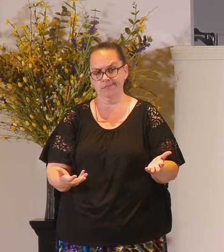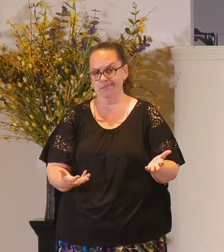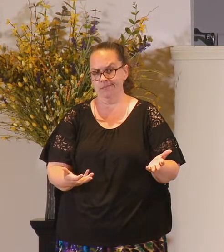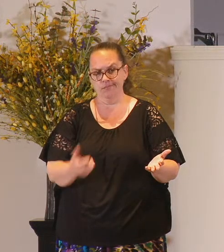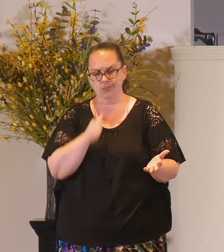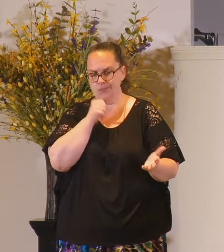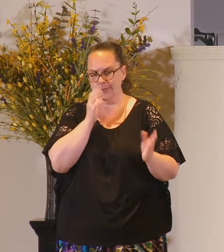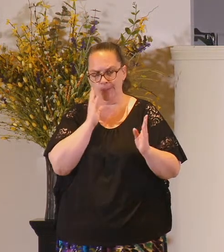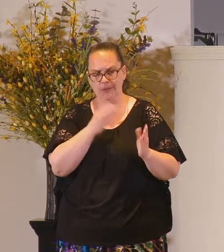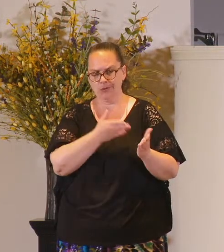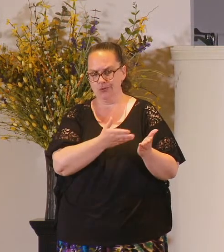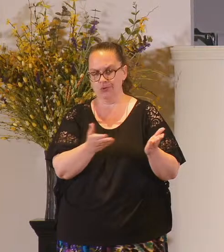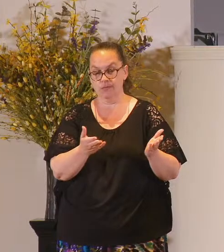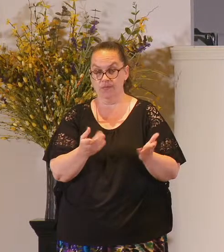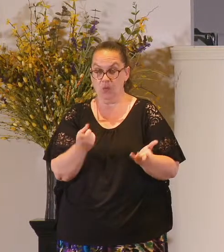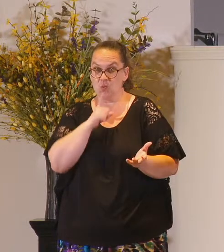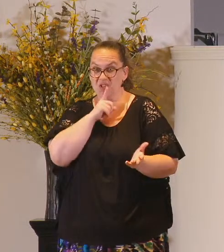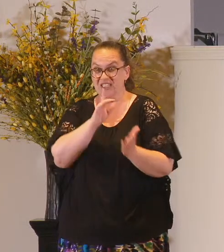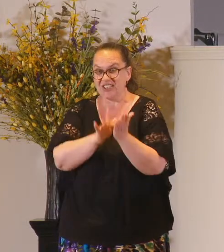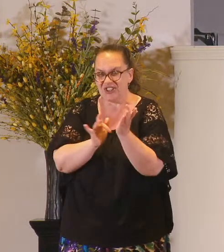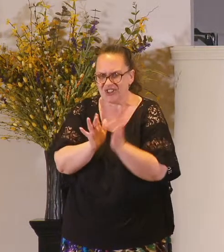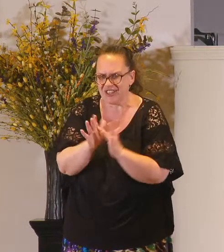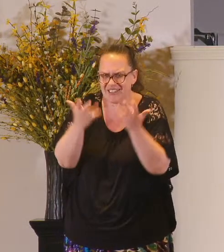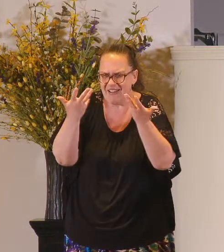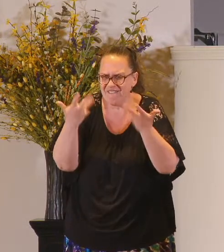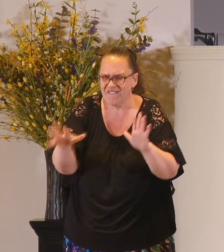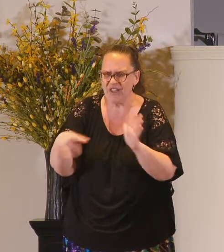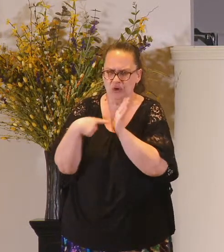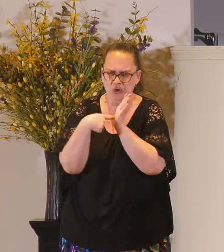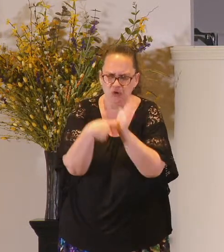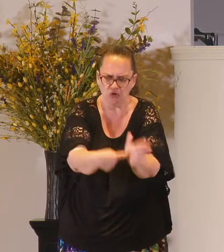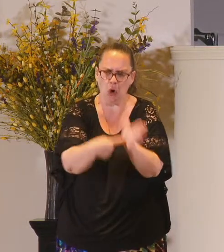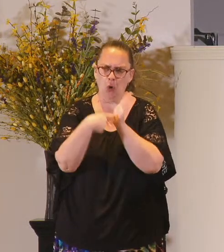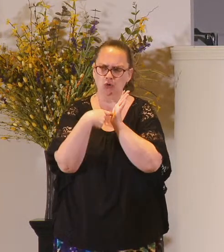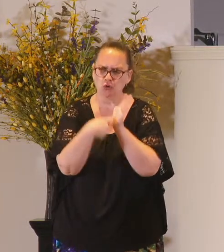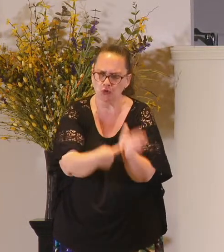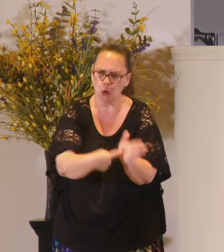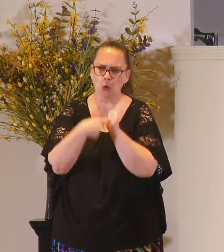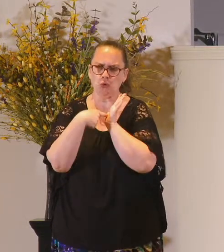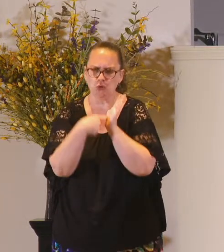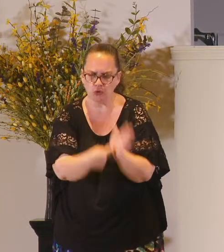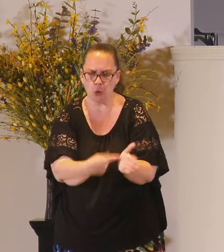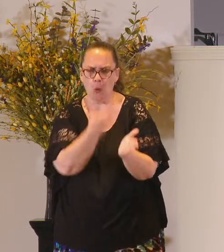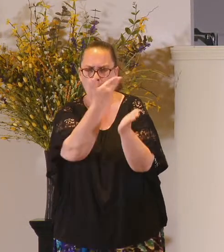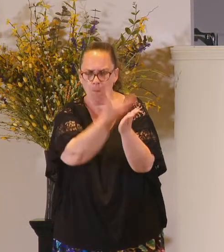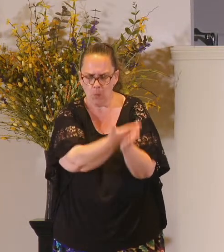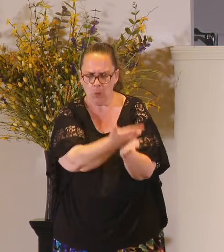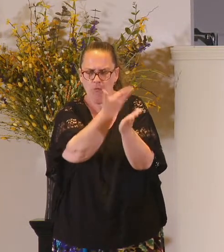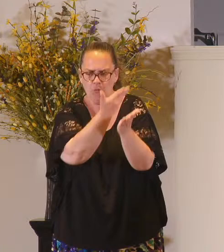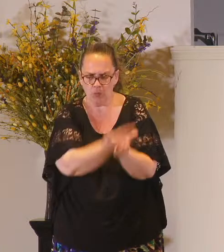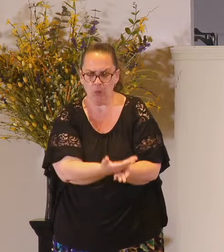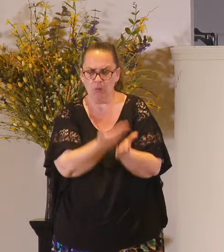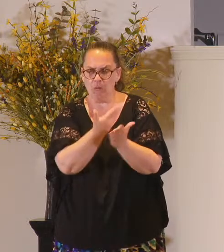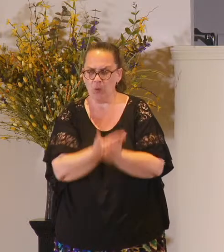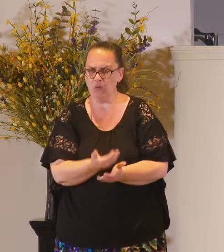In fact, Jesus has already done multiple signs in multiple locations.